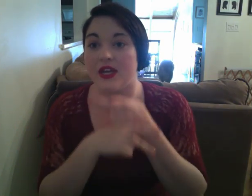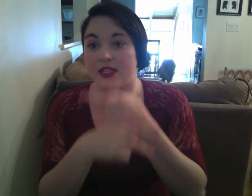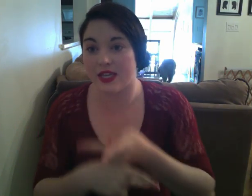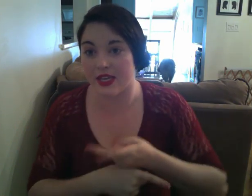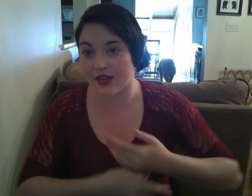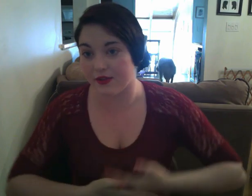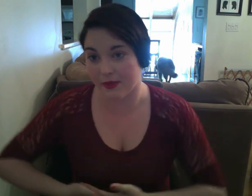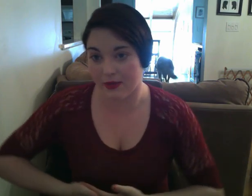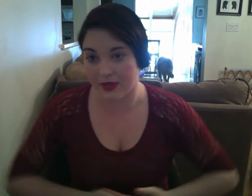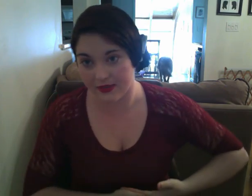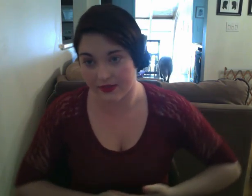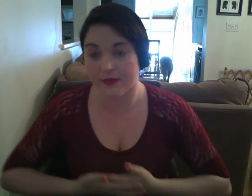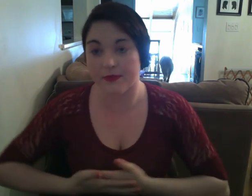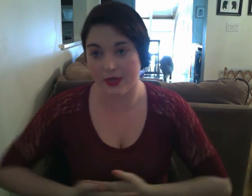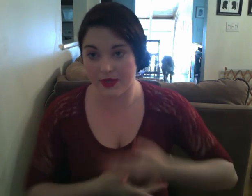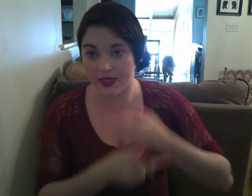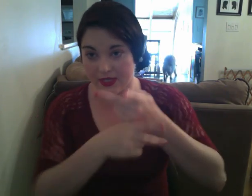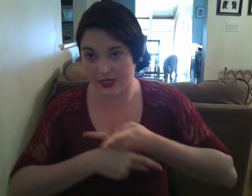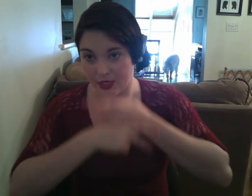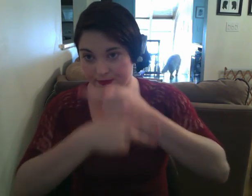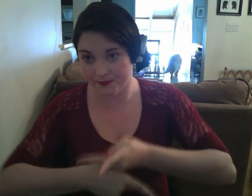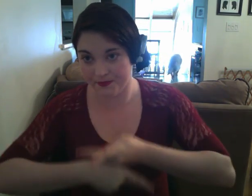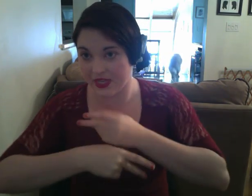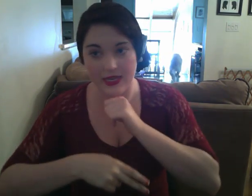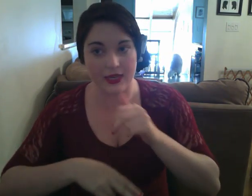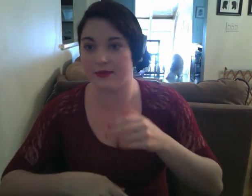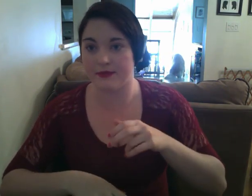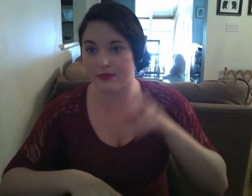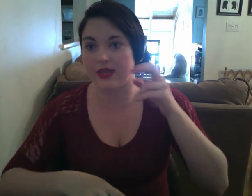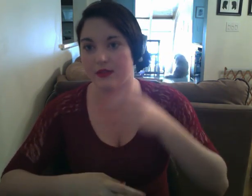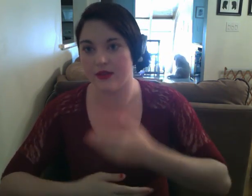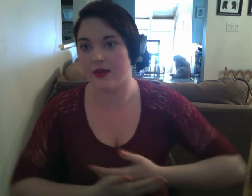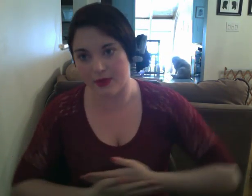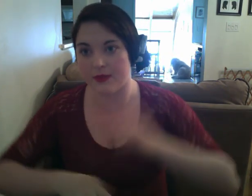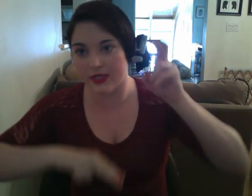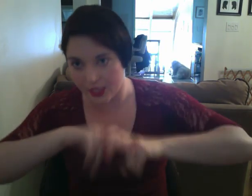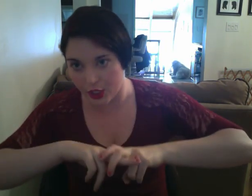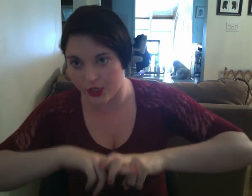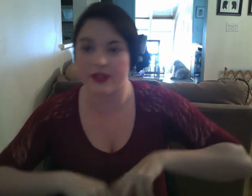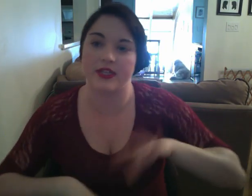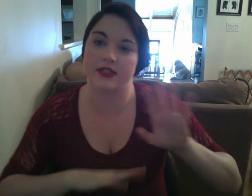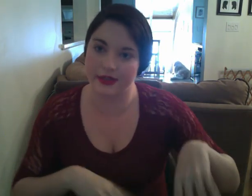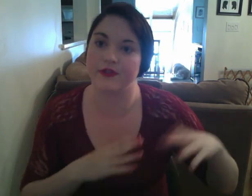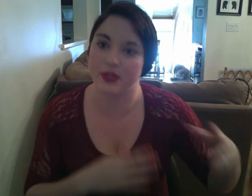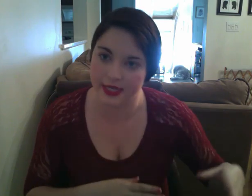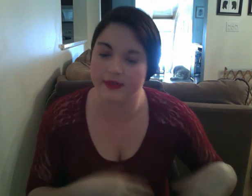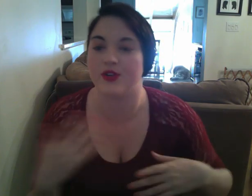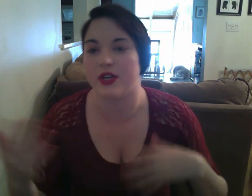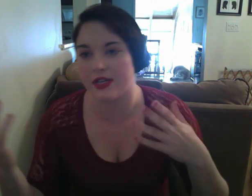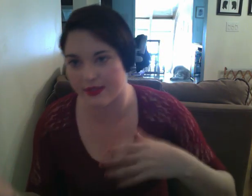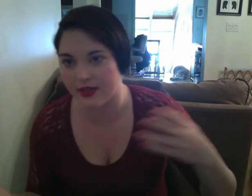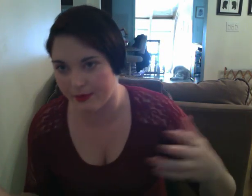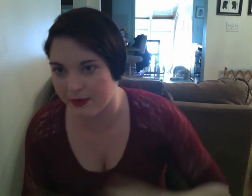Take care of babies. Babysitter. Not, like, babysitter. That's a sign for sit. You're not going to sit on a baby.